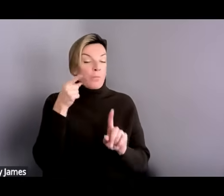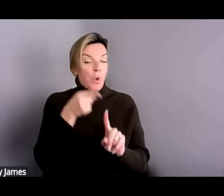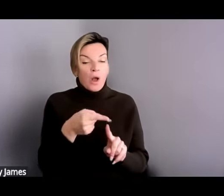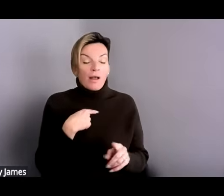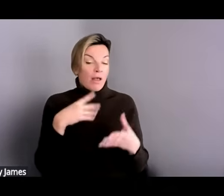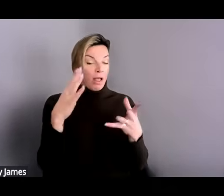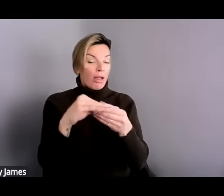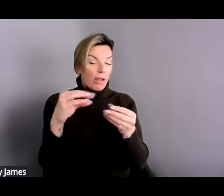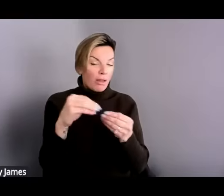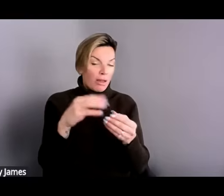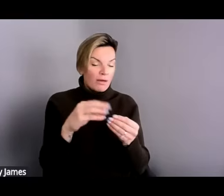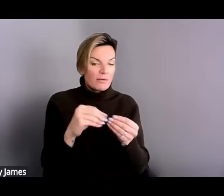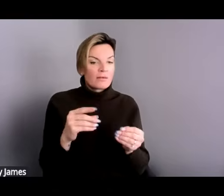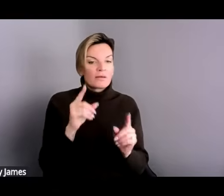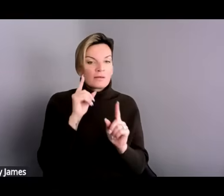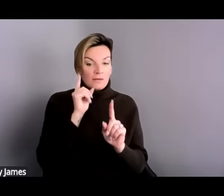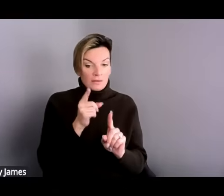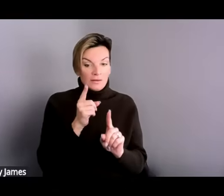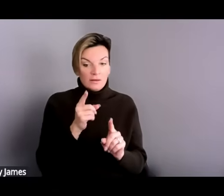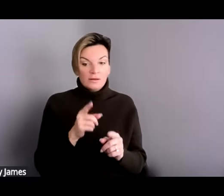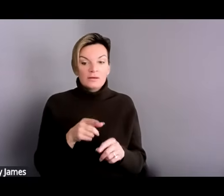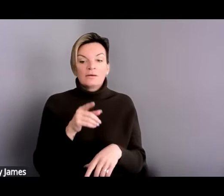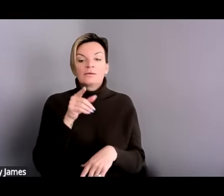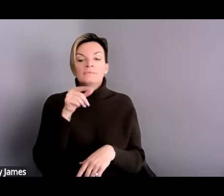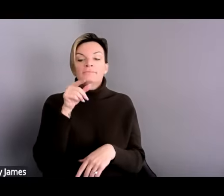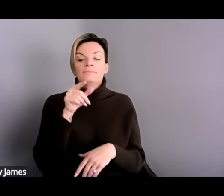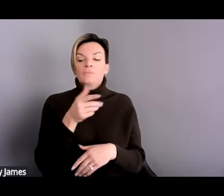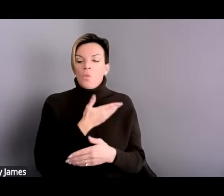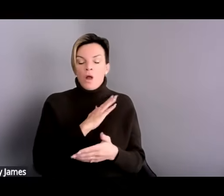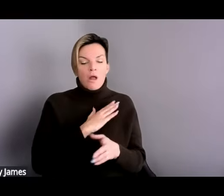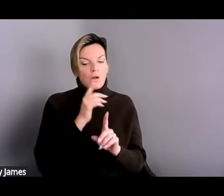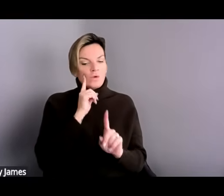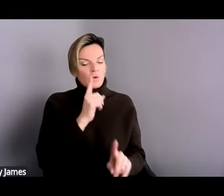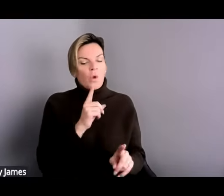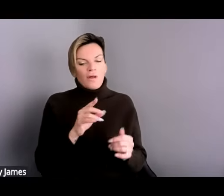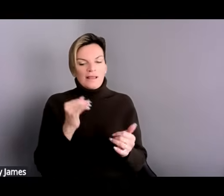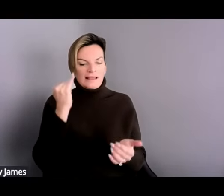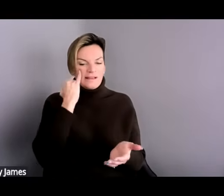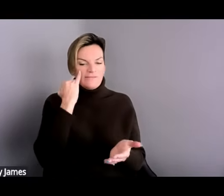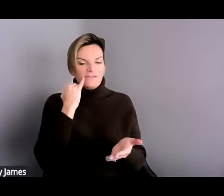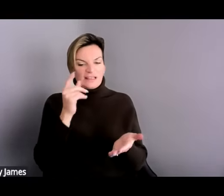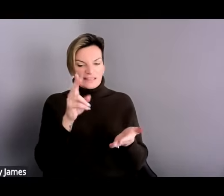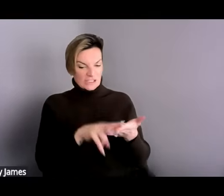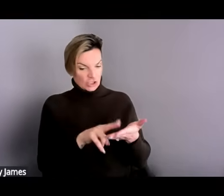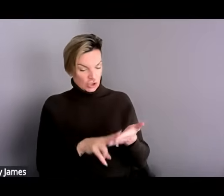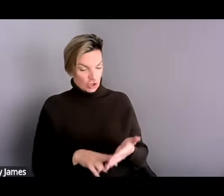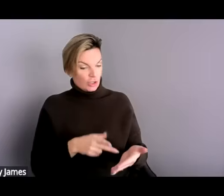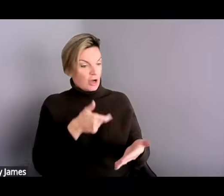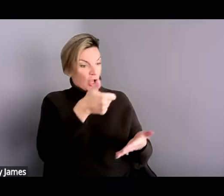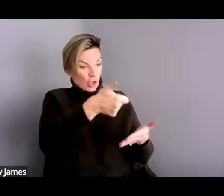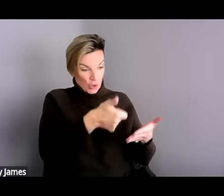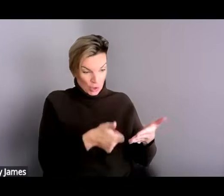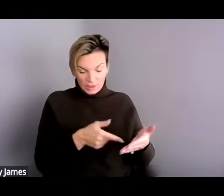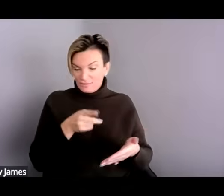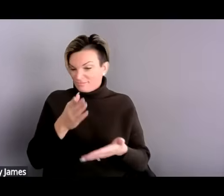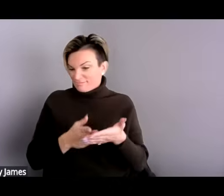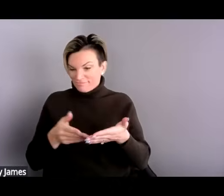that the threshold for booting a signature or a whole page of signatures of good voter